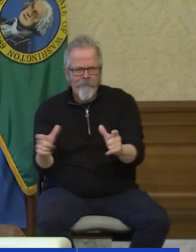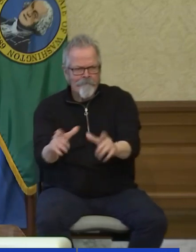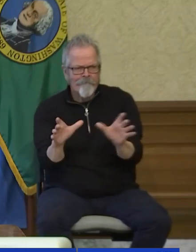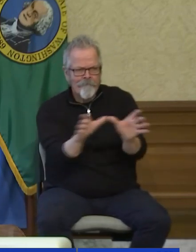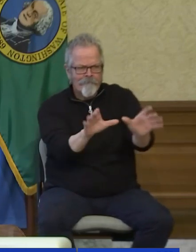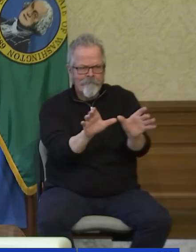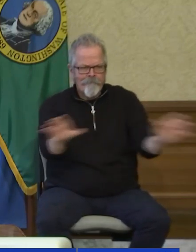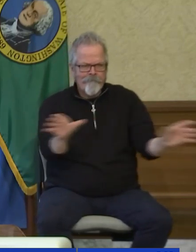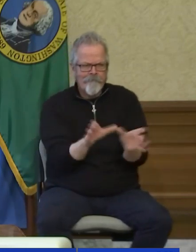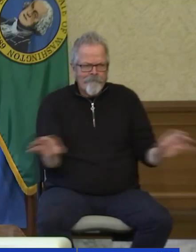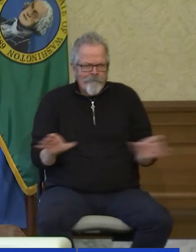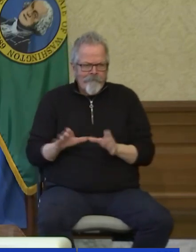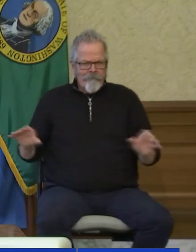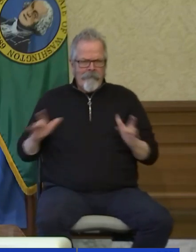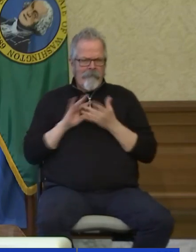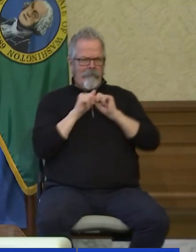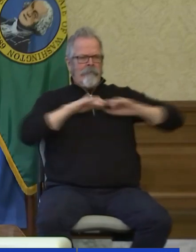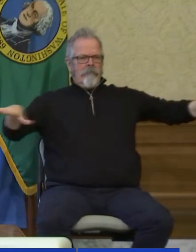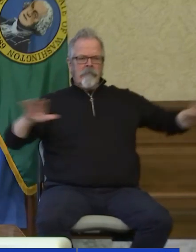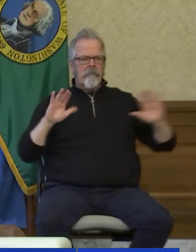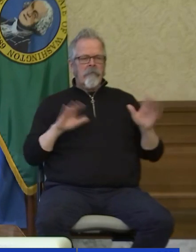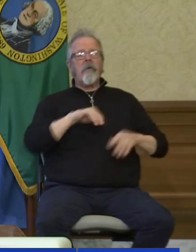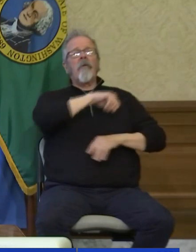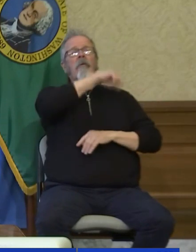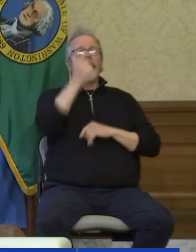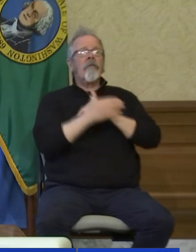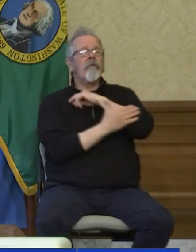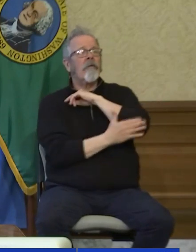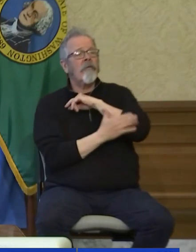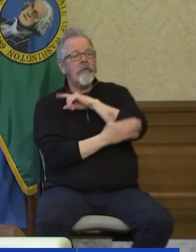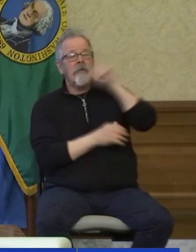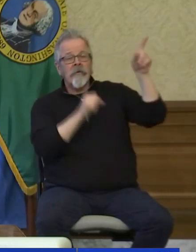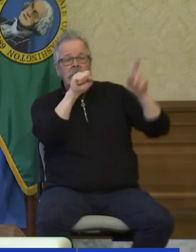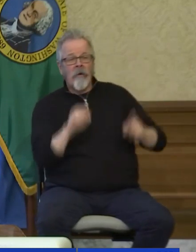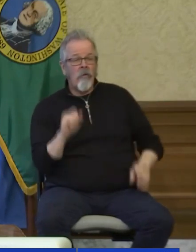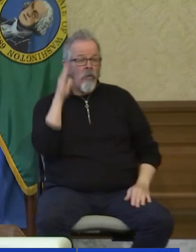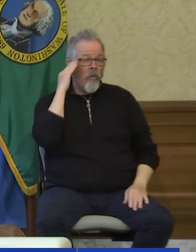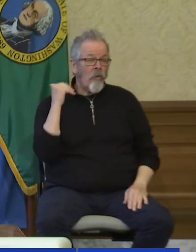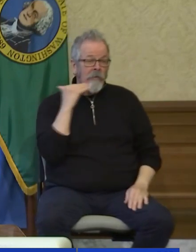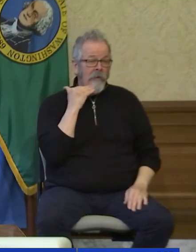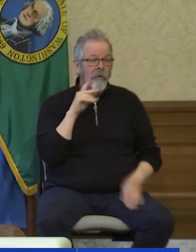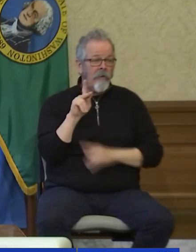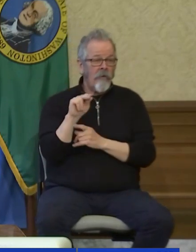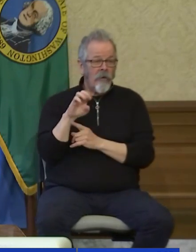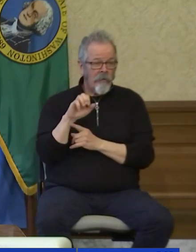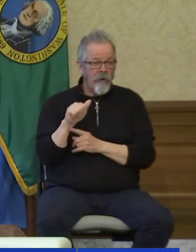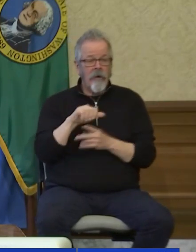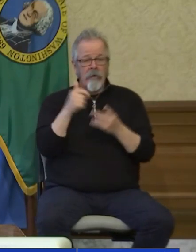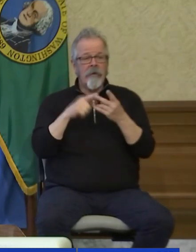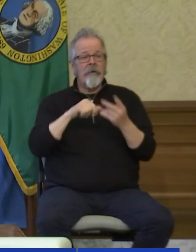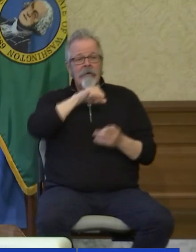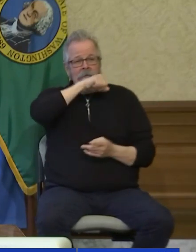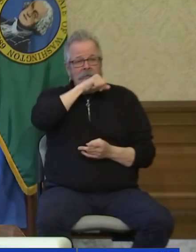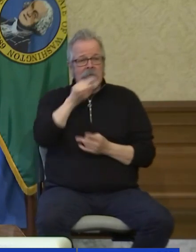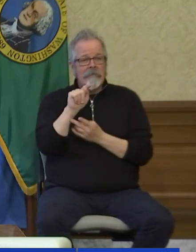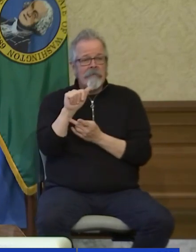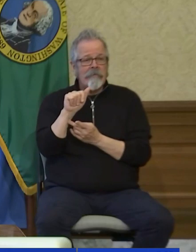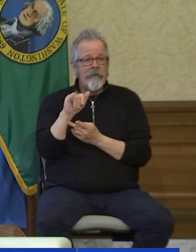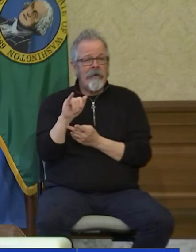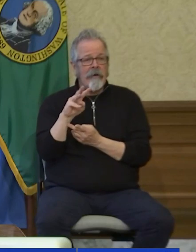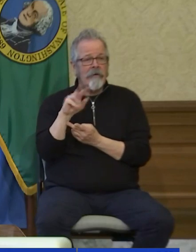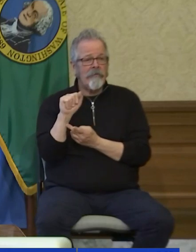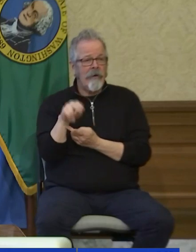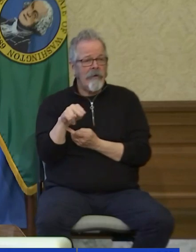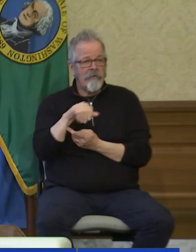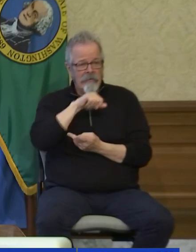and we want to be equally aggressive. So we had to have confidence those things are going to work.